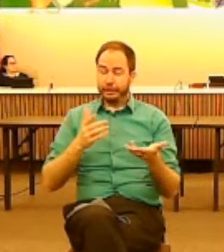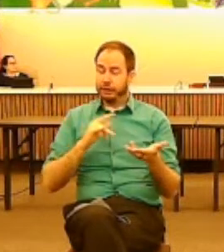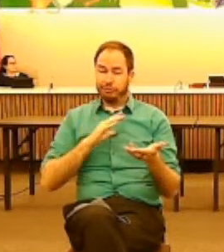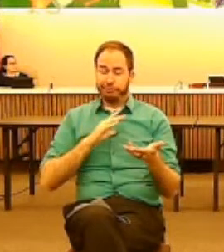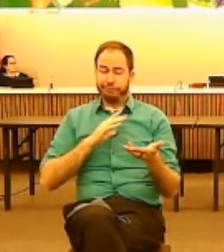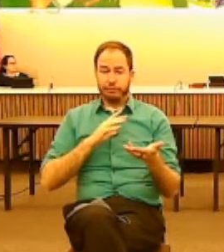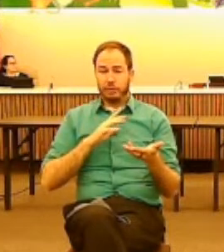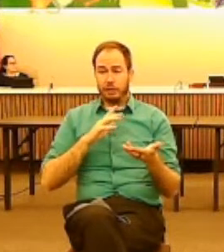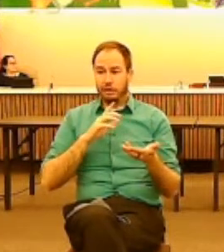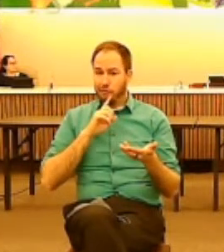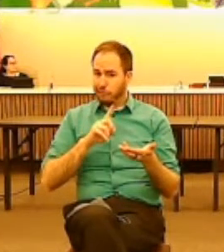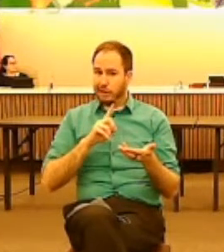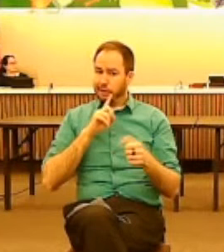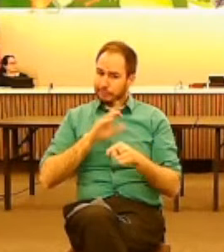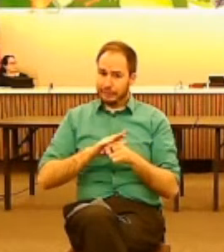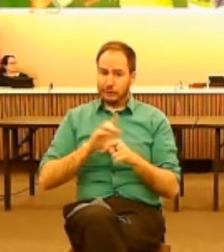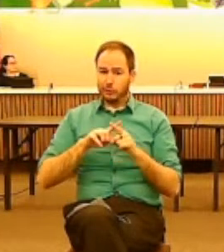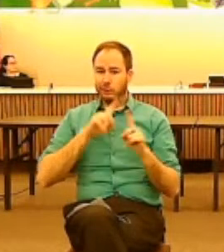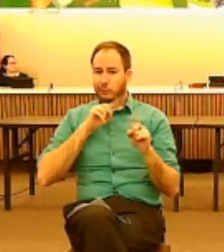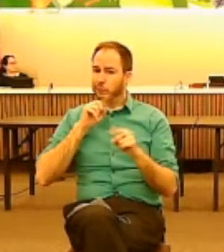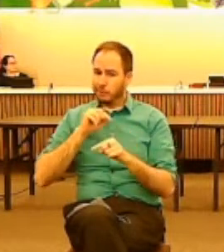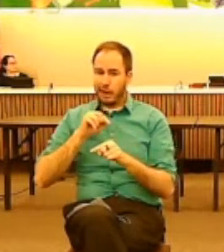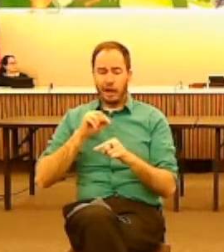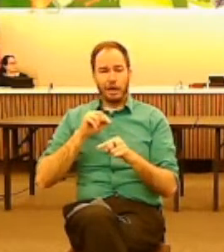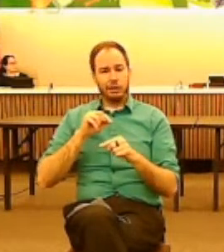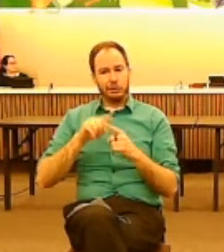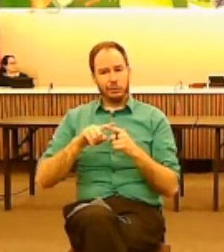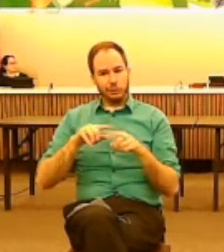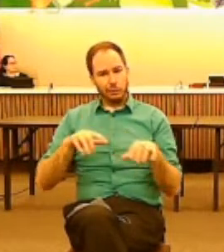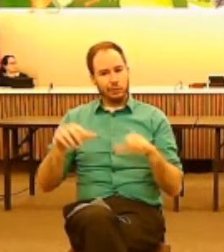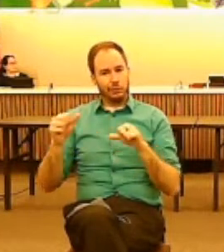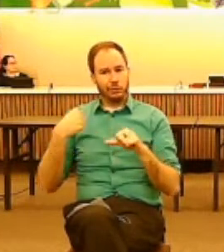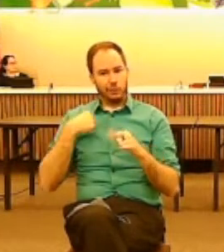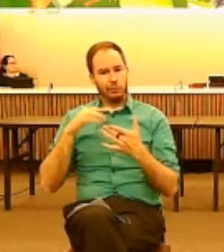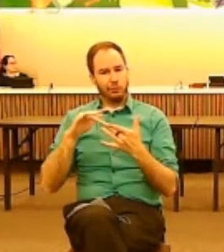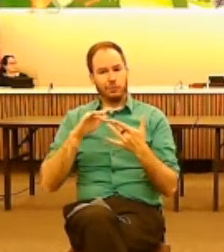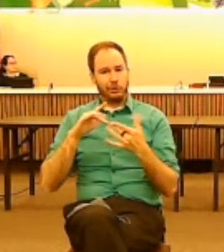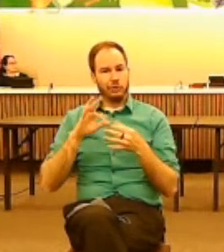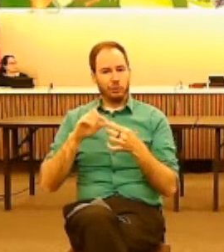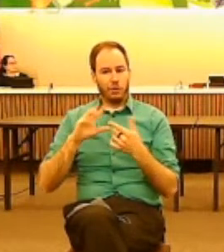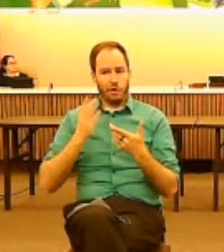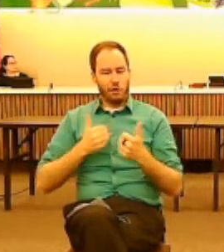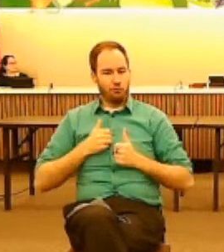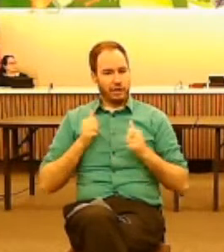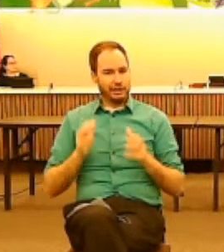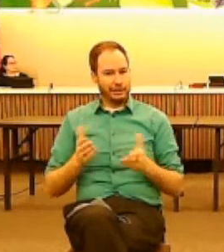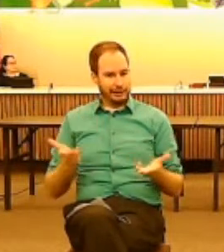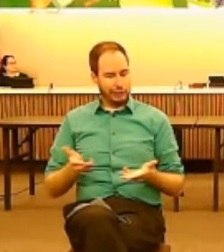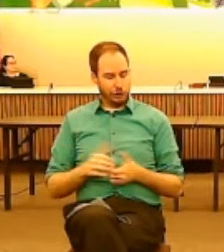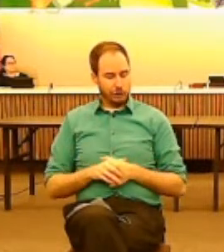been very responsive when we've reached out on behalf of our residents. So